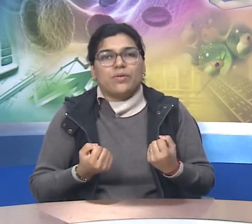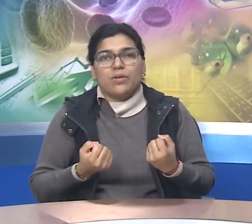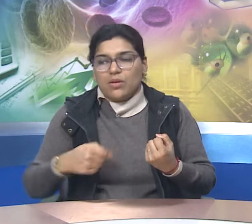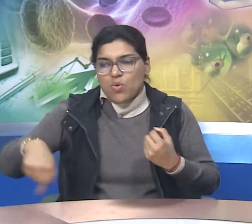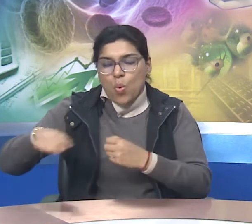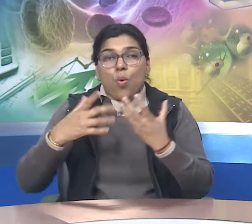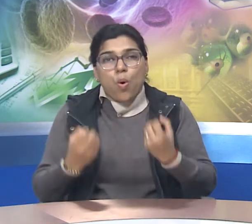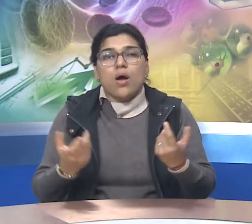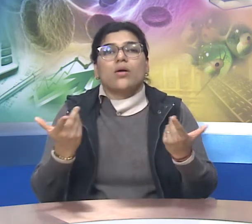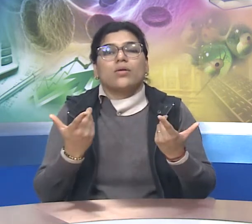to the Shoeshine.